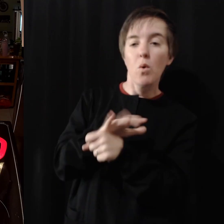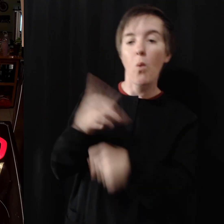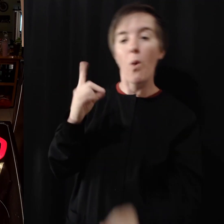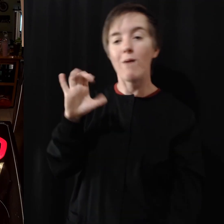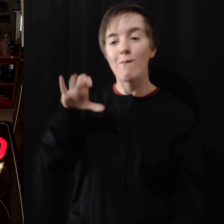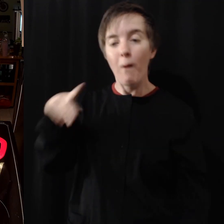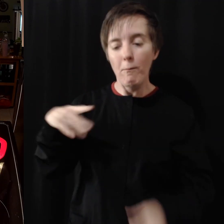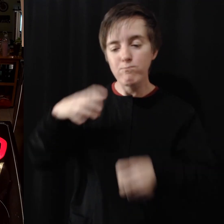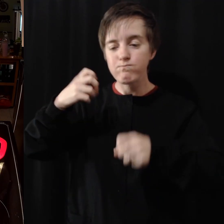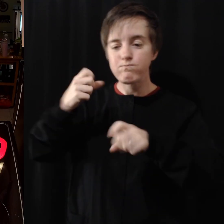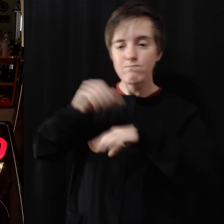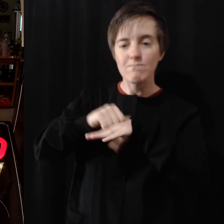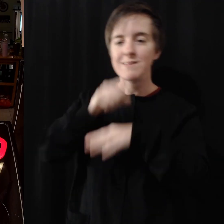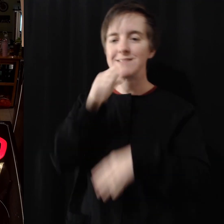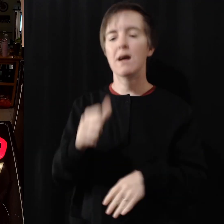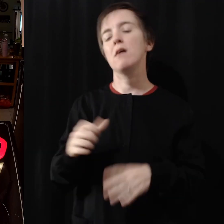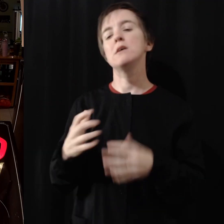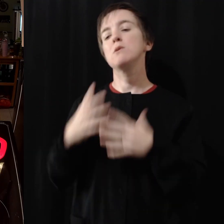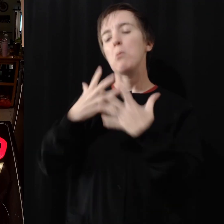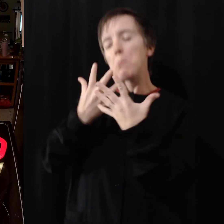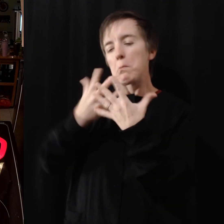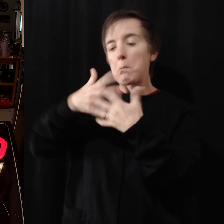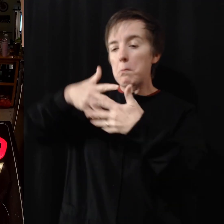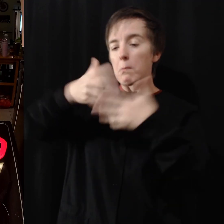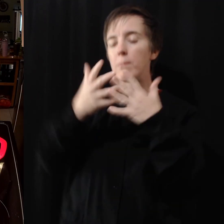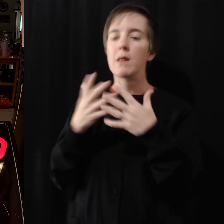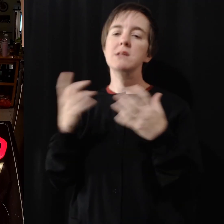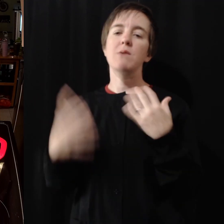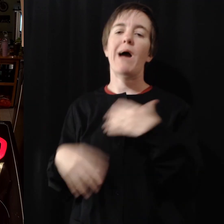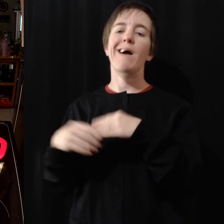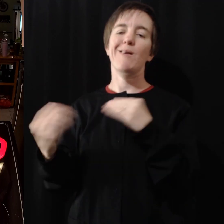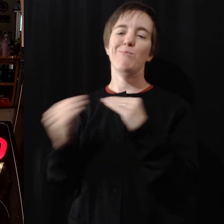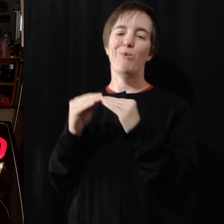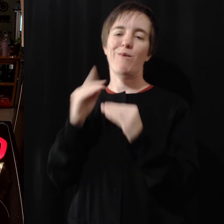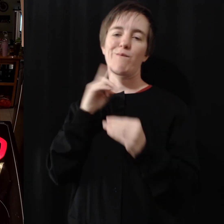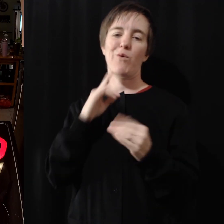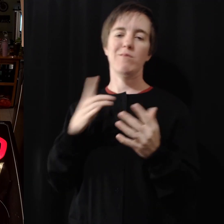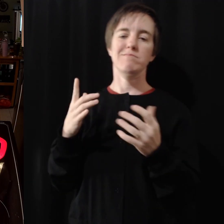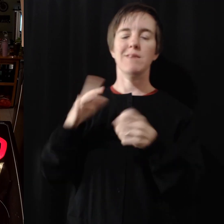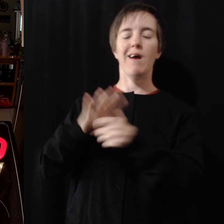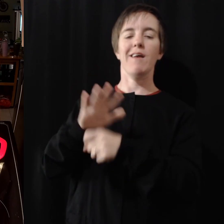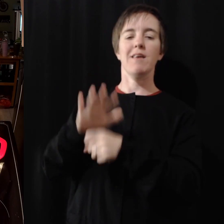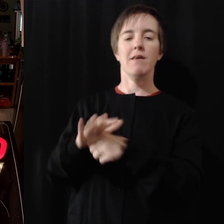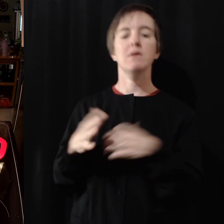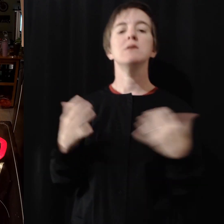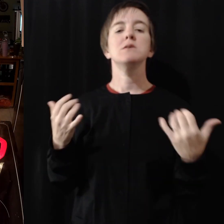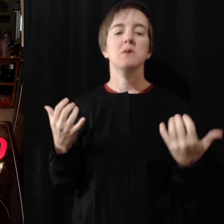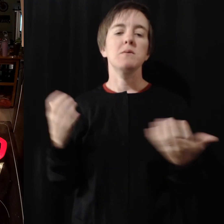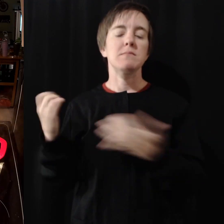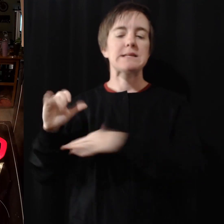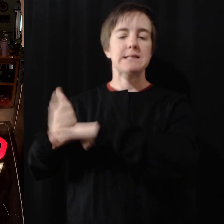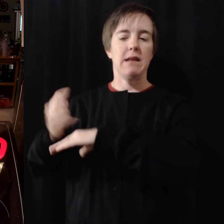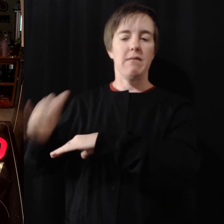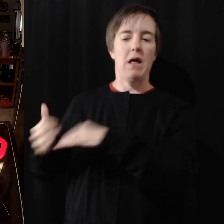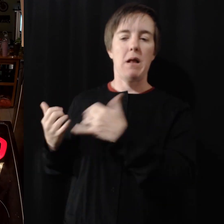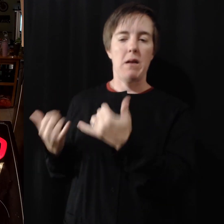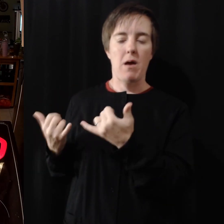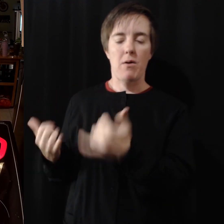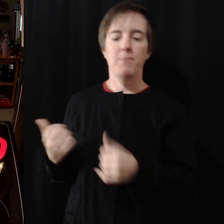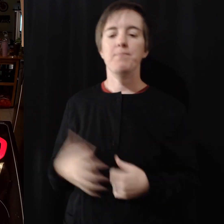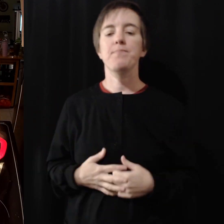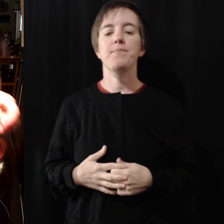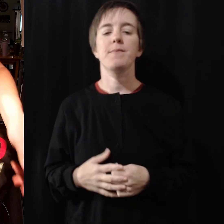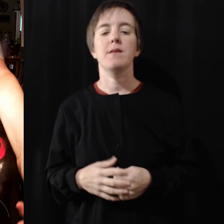like full. So I do a little bit more. But I'm setting that up right now. So here's the simmering